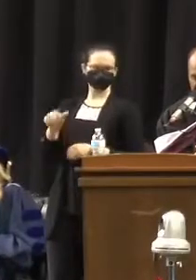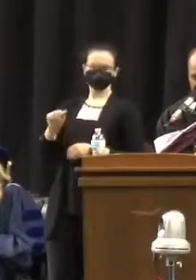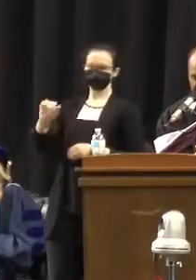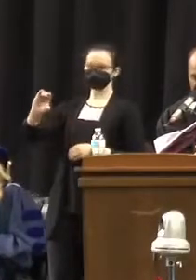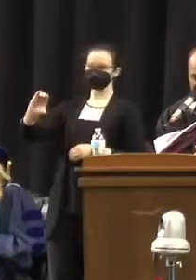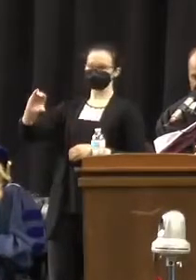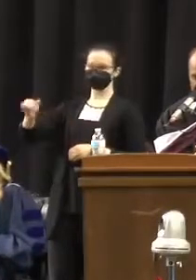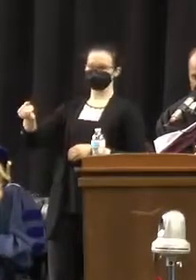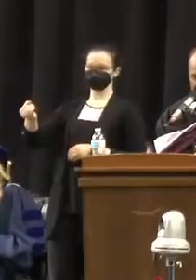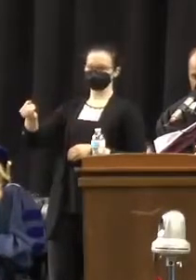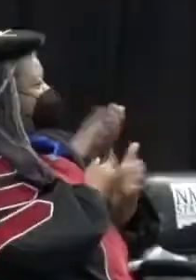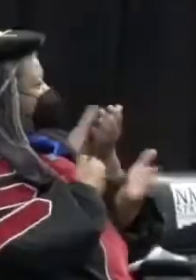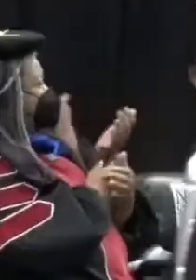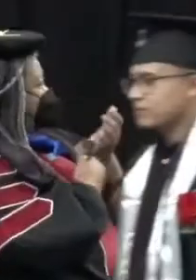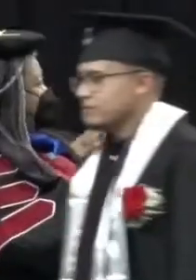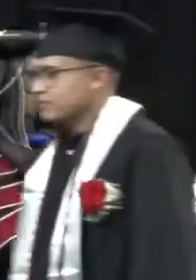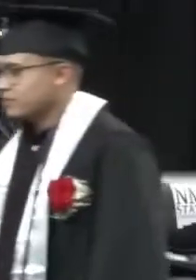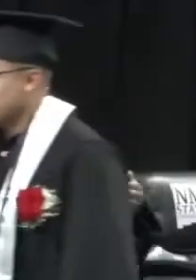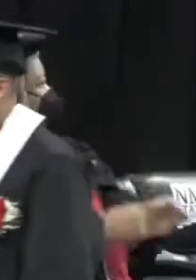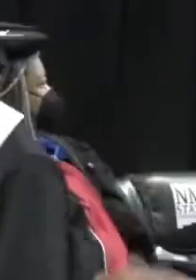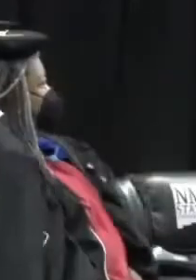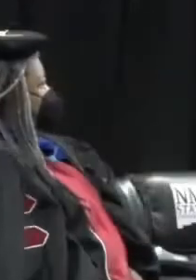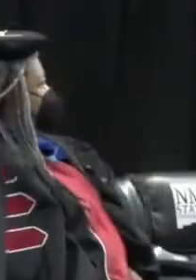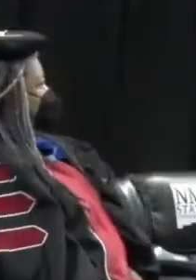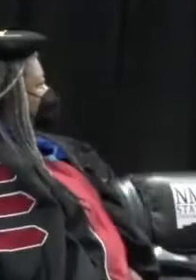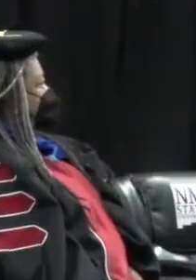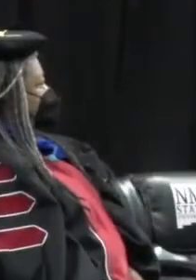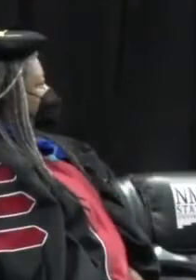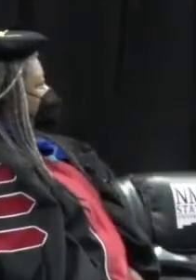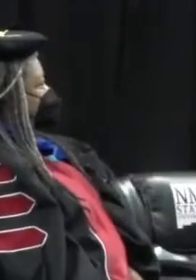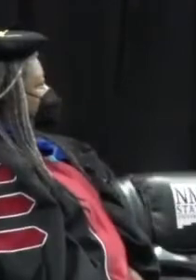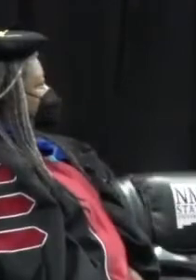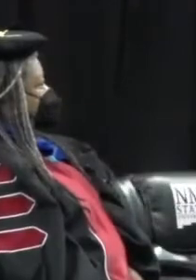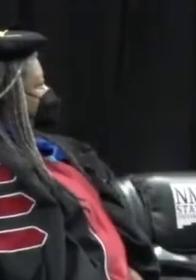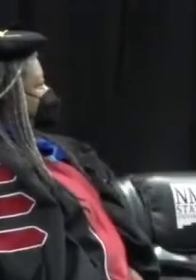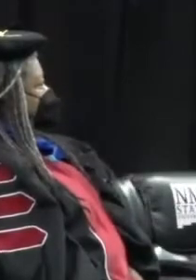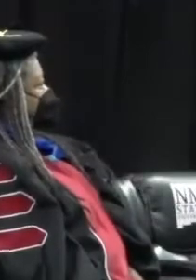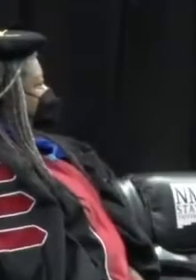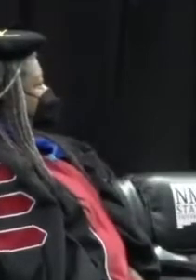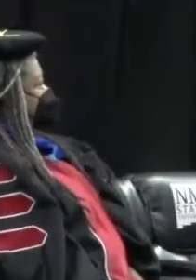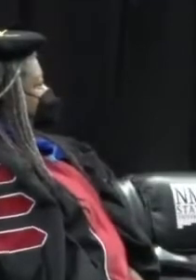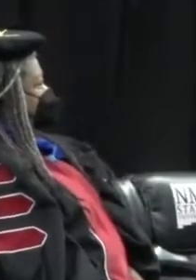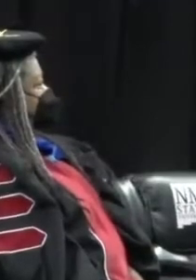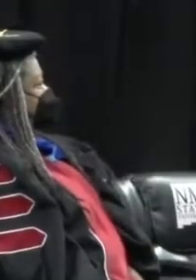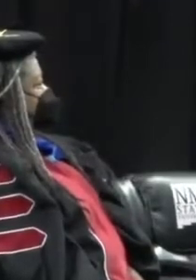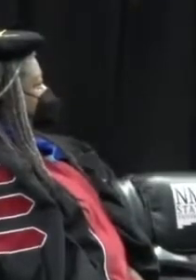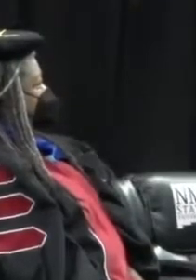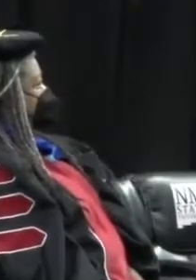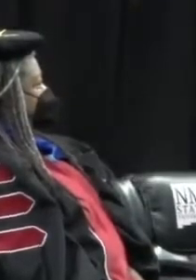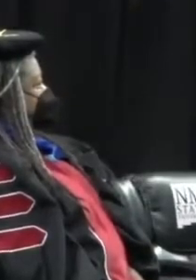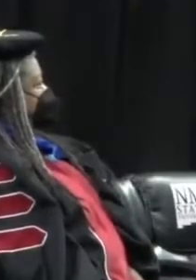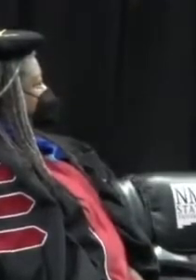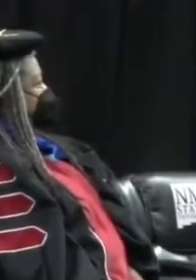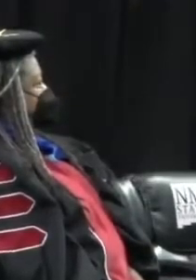Associate in Criminal Justice and Associate of Arts, Crimson Scholar graduate.